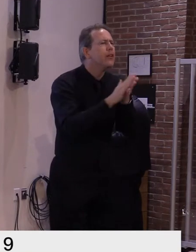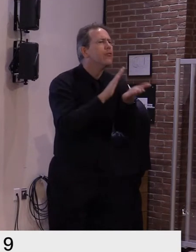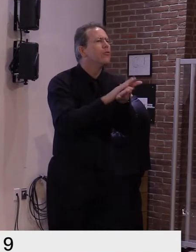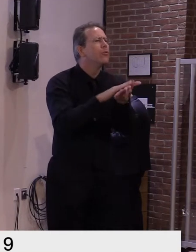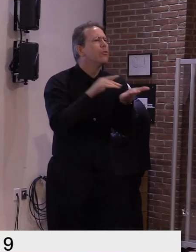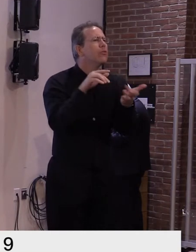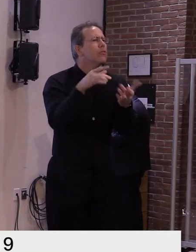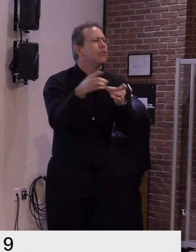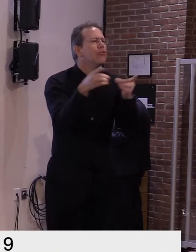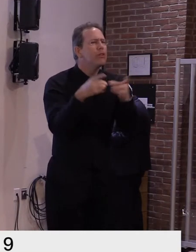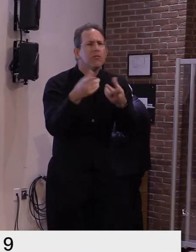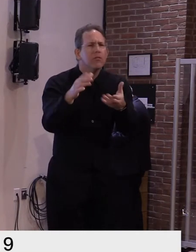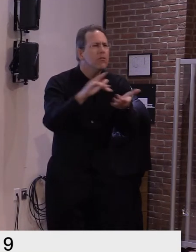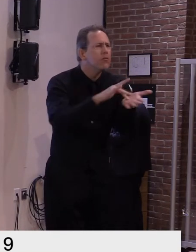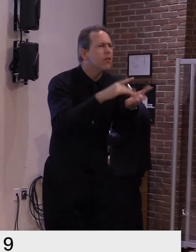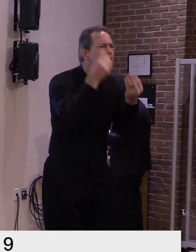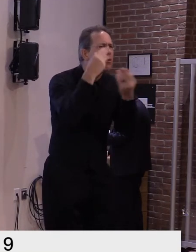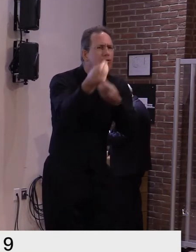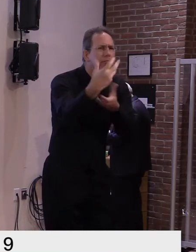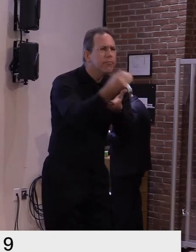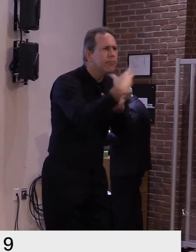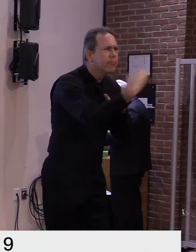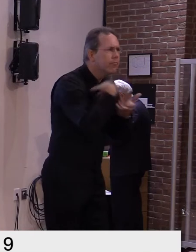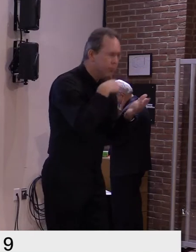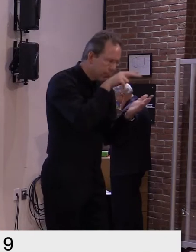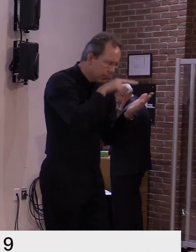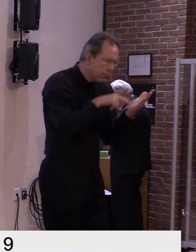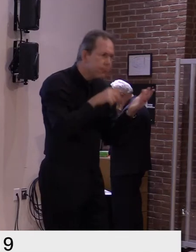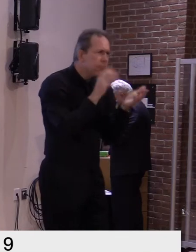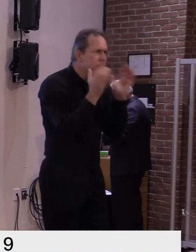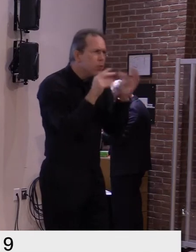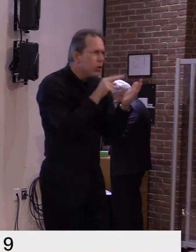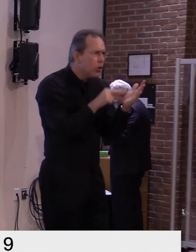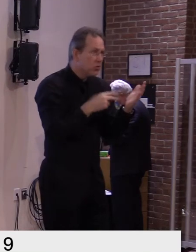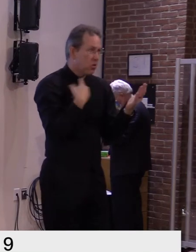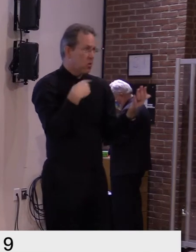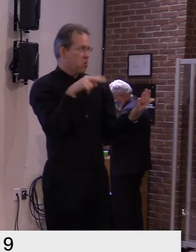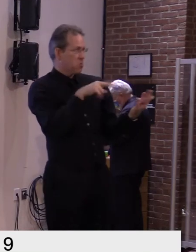it closes. So we'll be able to provide an update on that information next week.